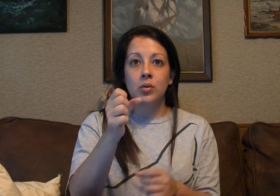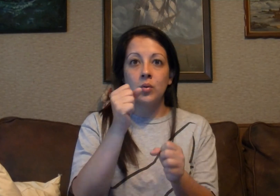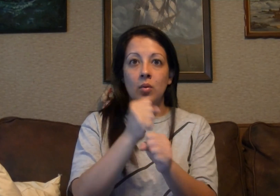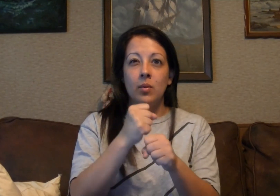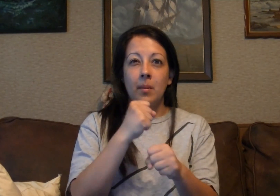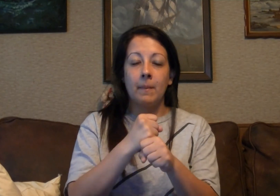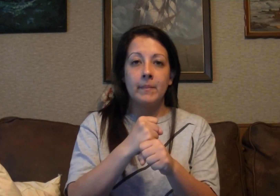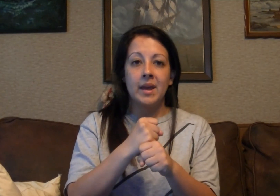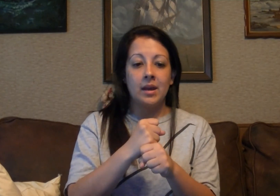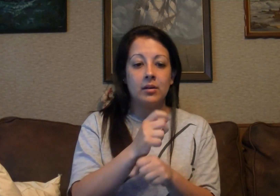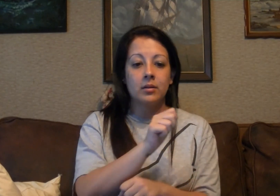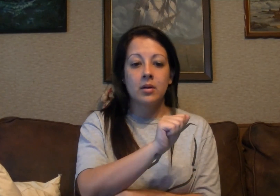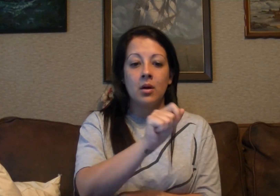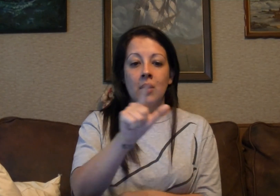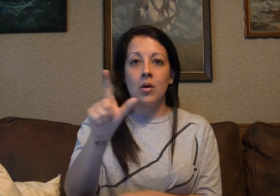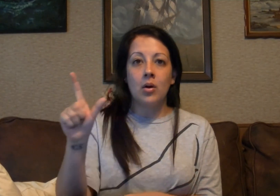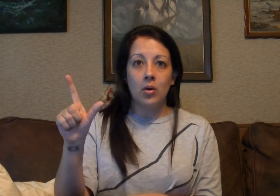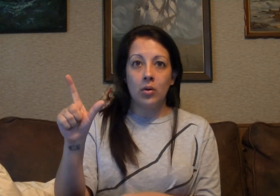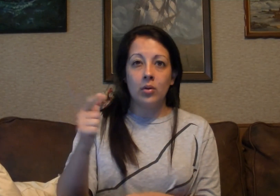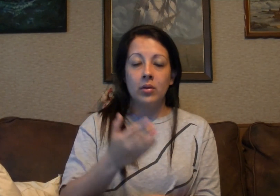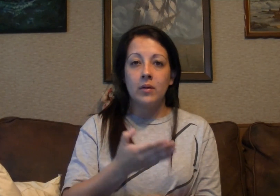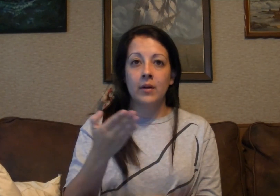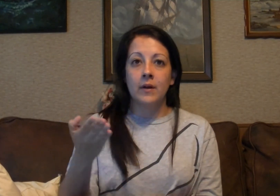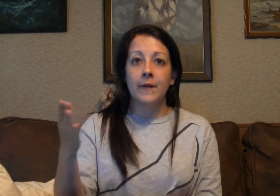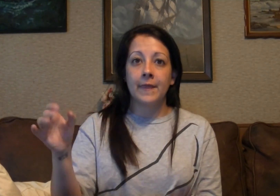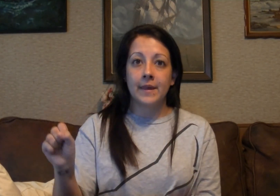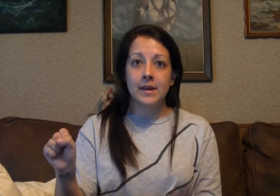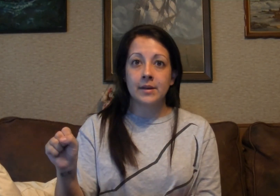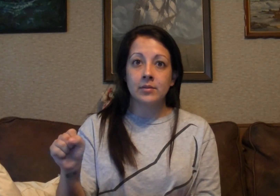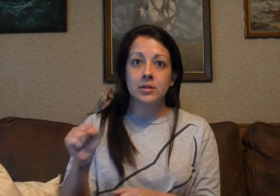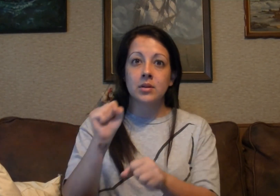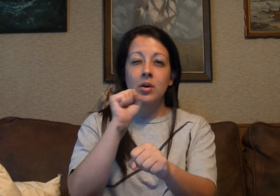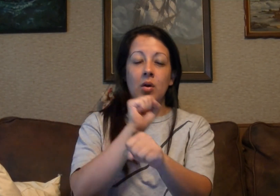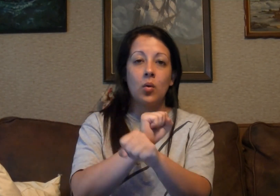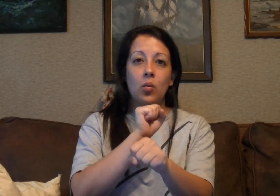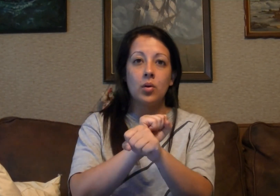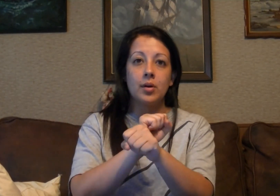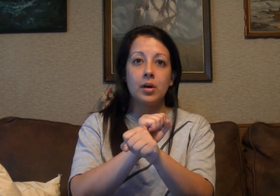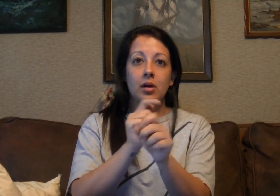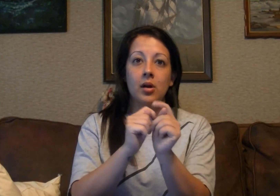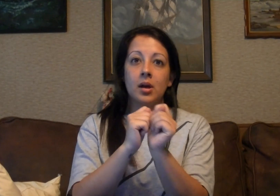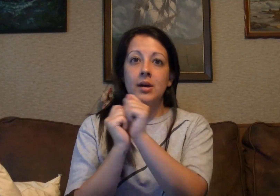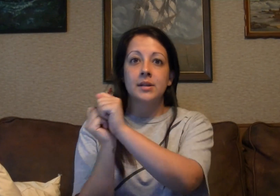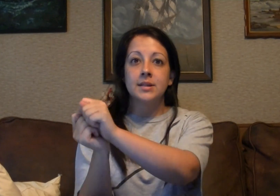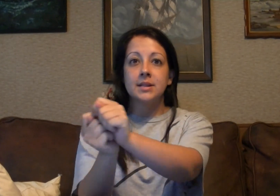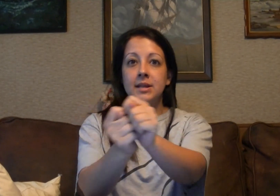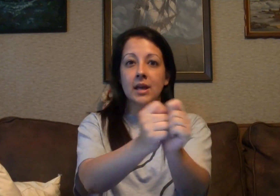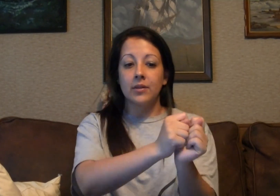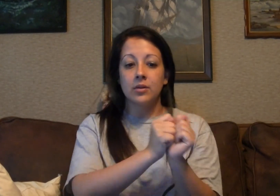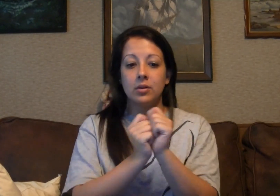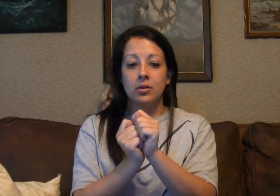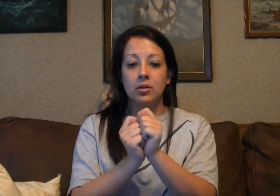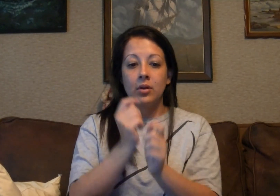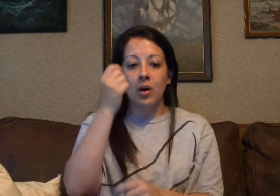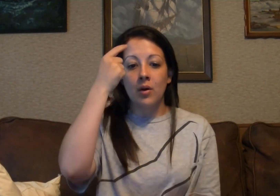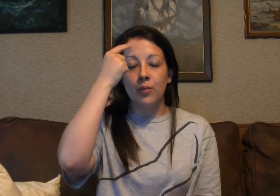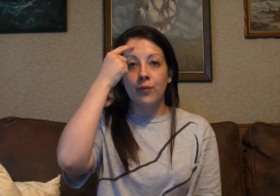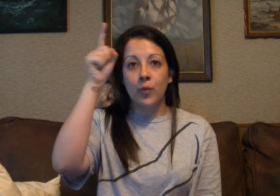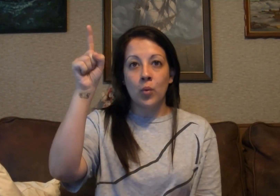You make all things work together